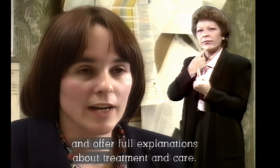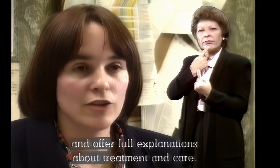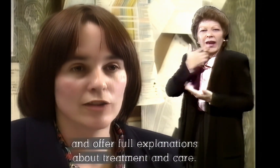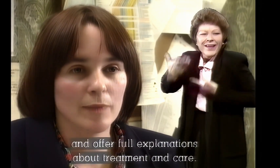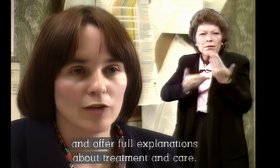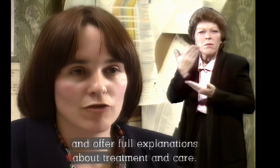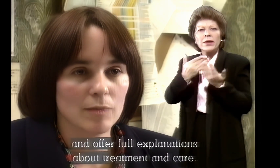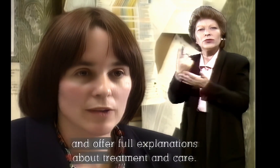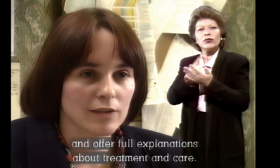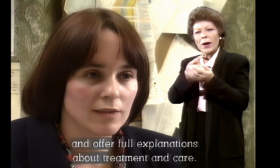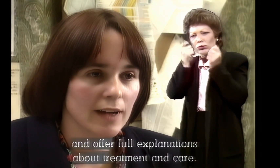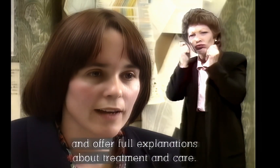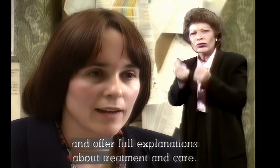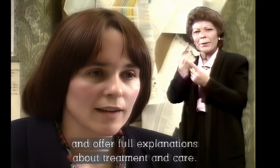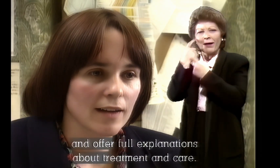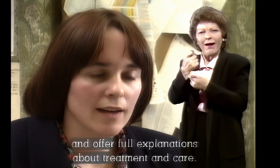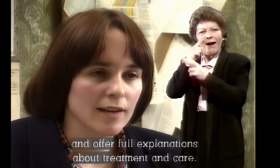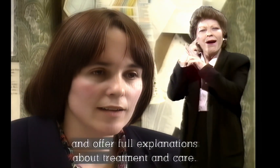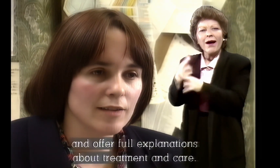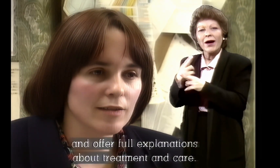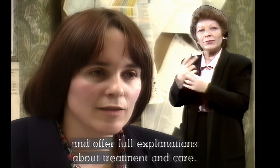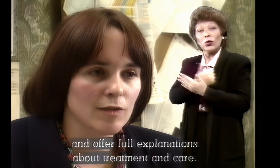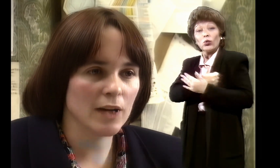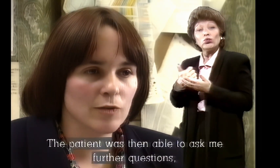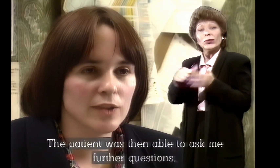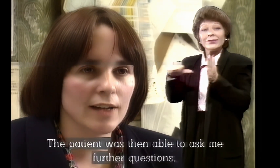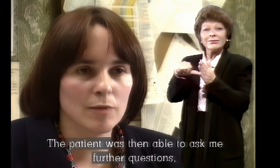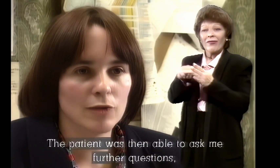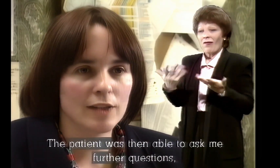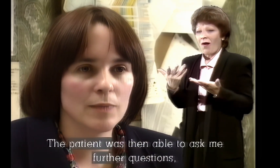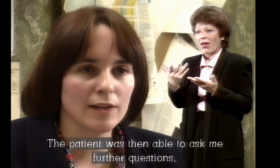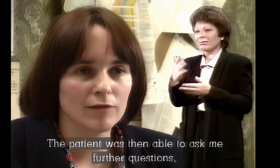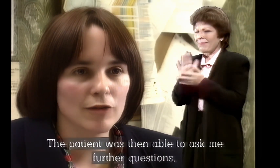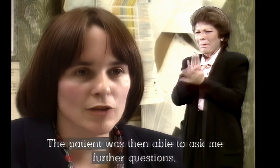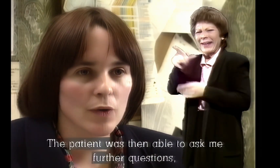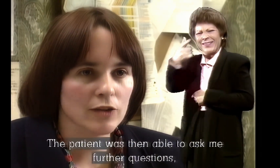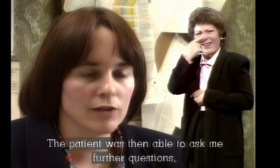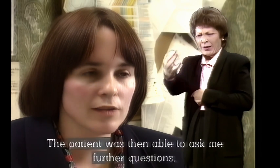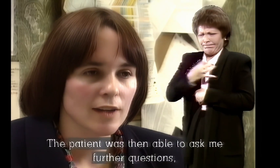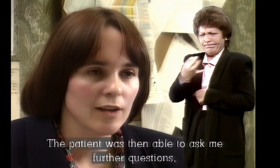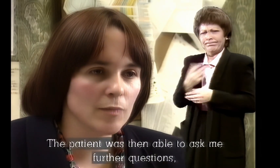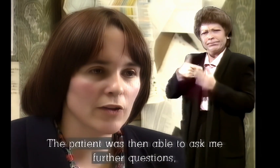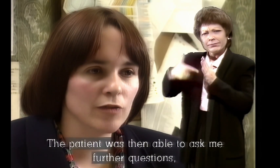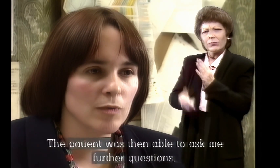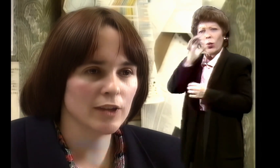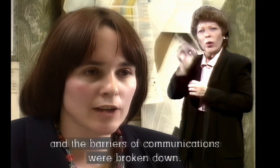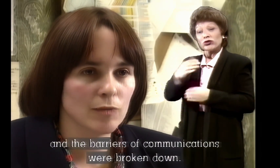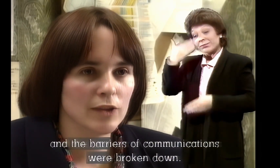explanations about treatment, care. The patient was then able to ask me further questions, and the barriers of communication, which normally are